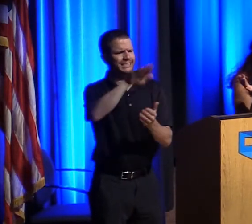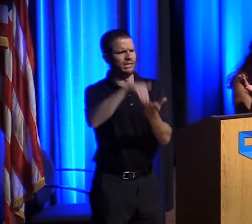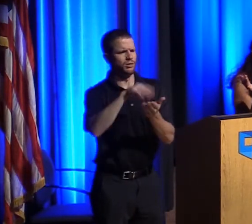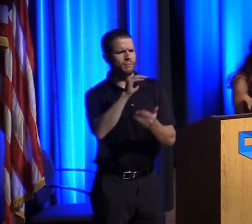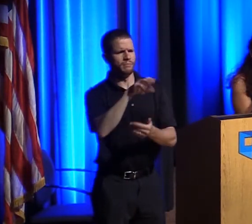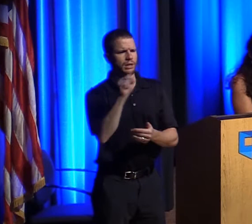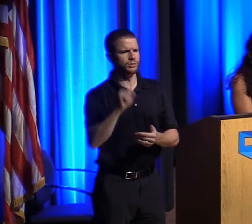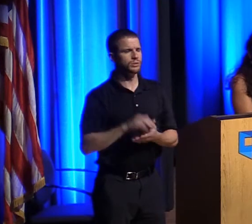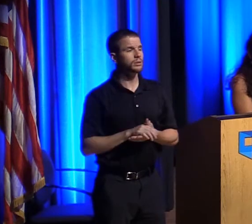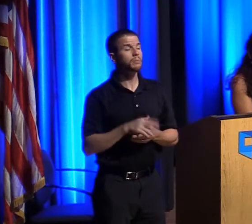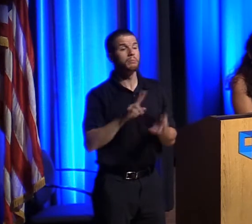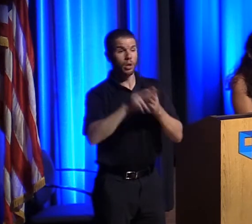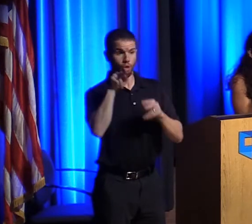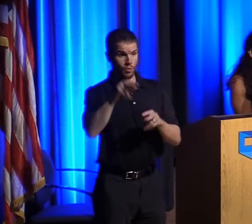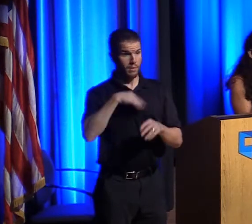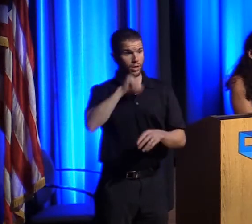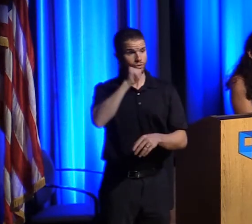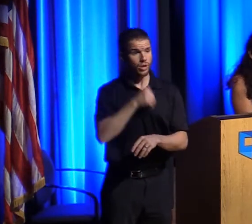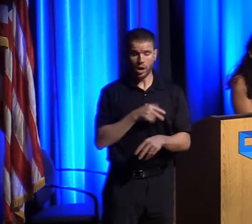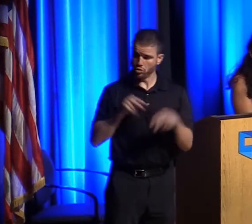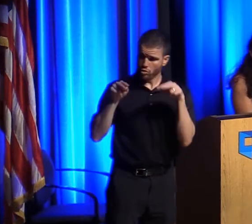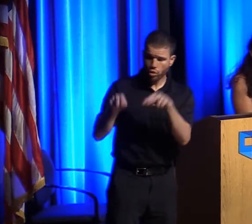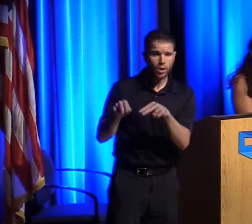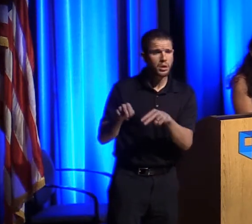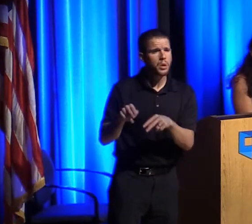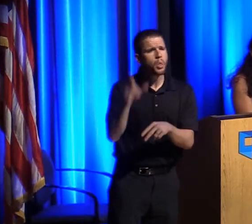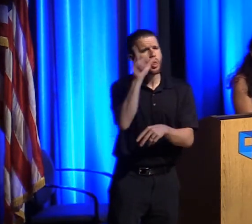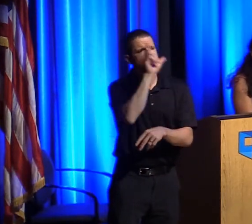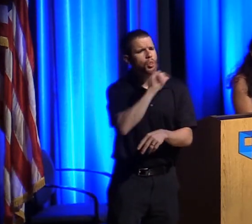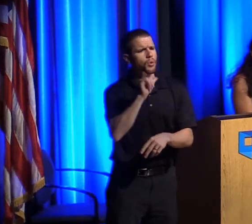for white and a little bit lighter than me.